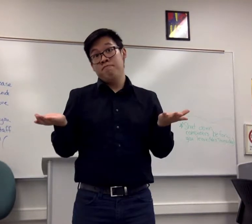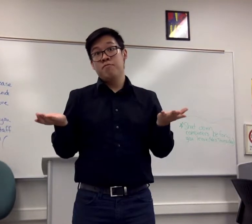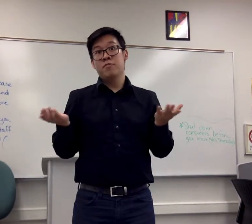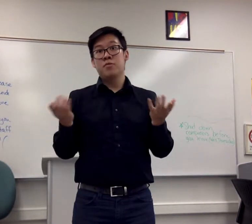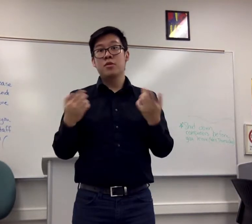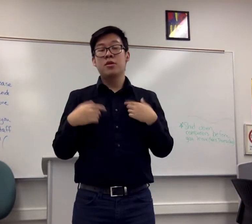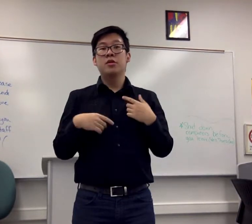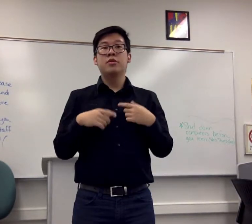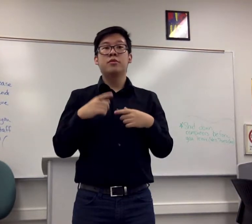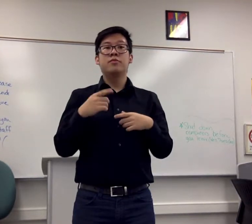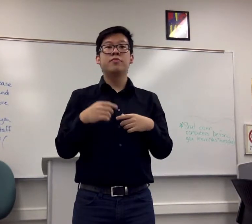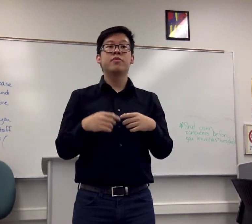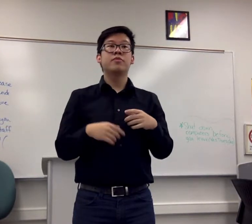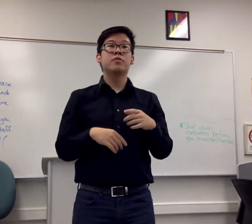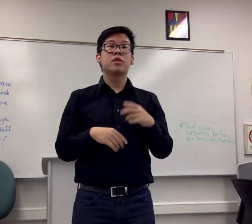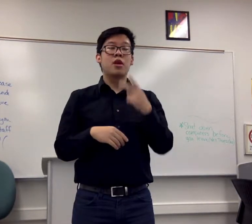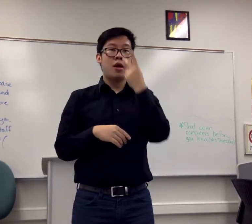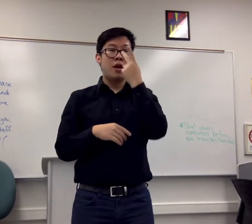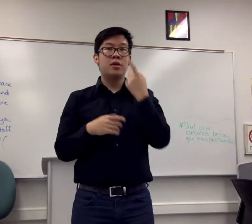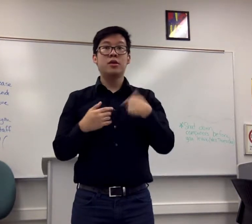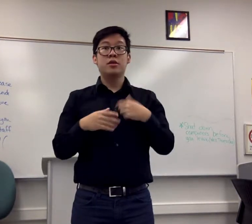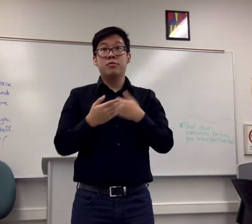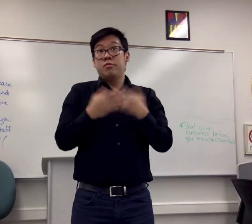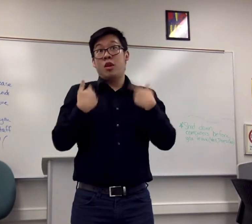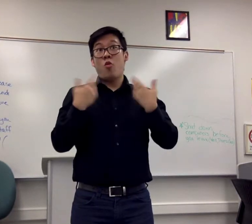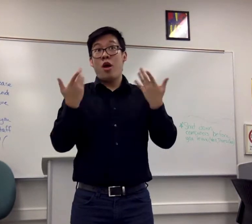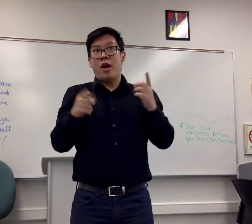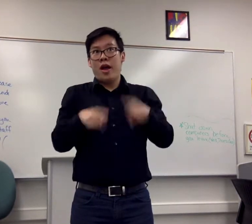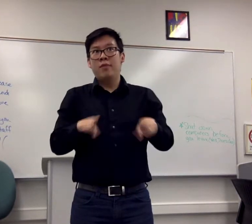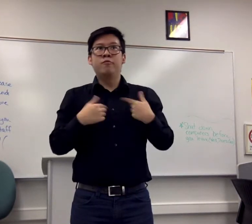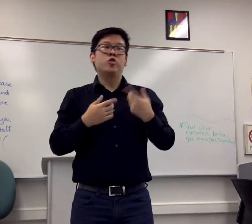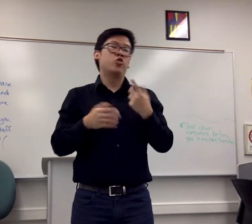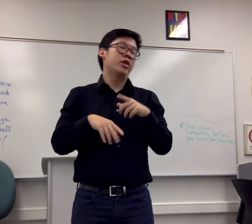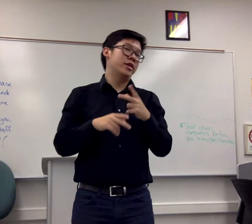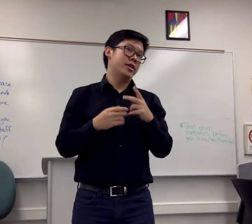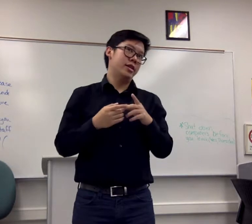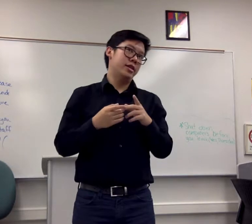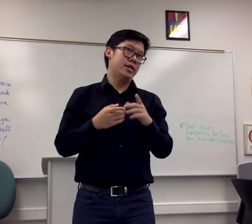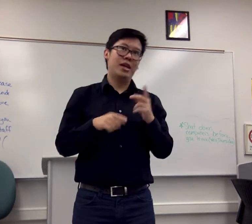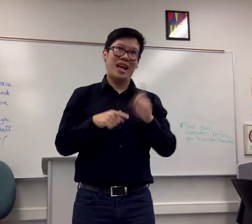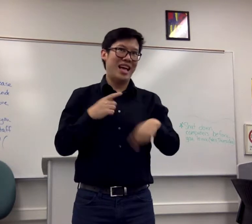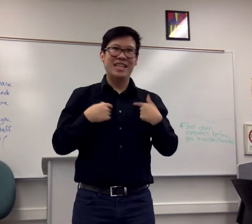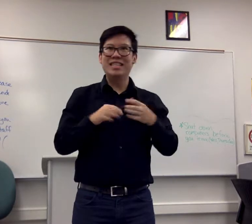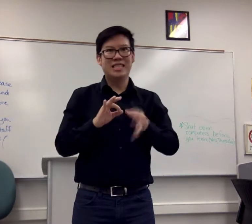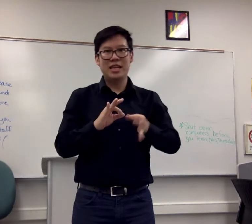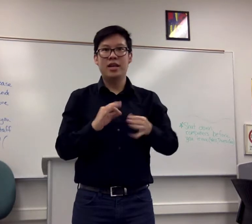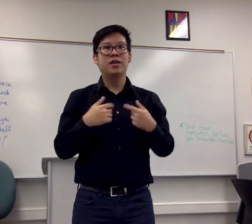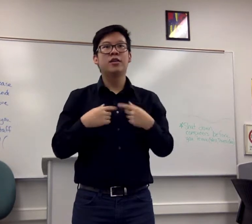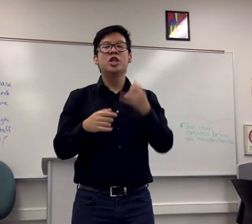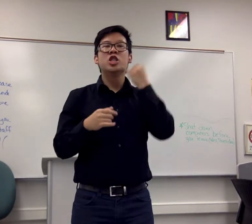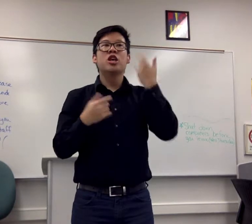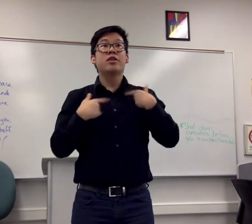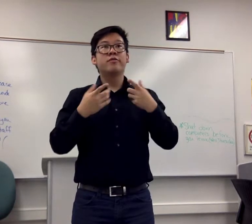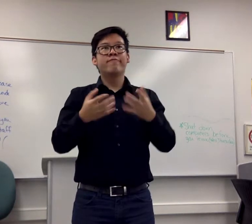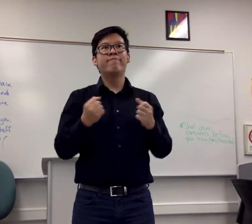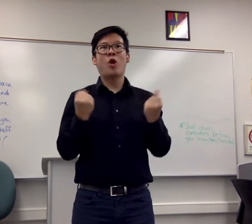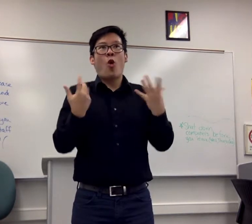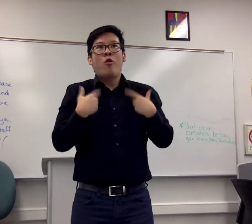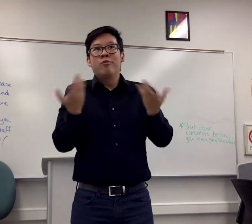says they can't. They can barely sign, and I'm not understanding what the deaf client is. Yeah, it says, yes, it says, but the